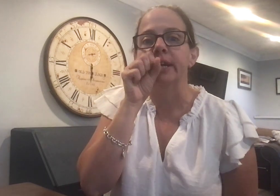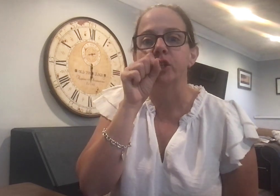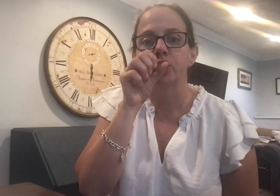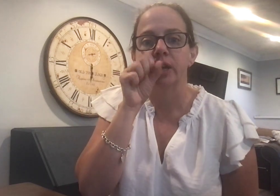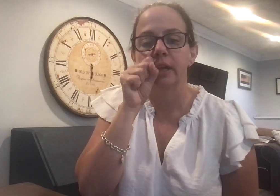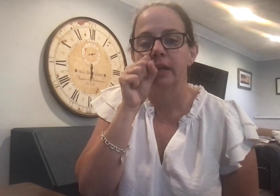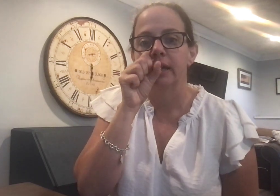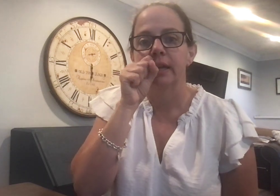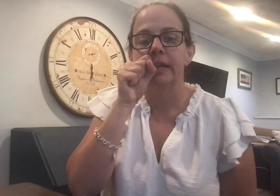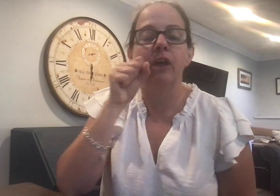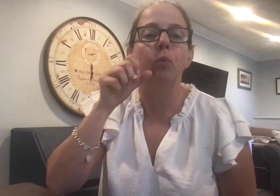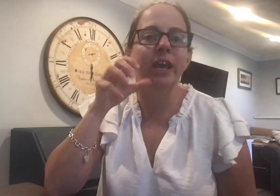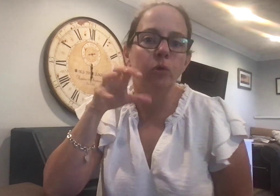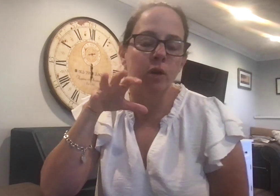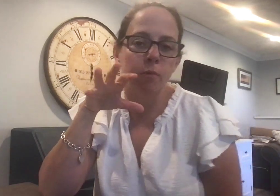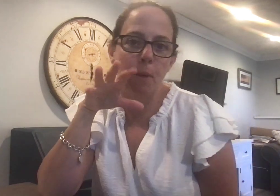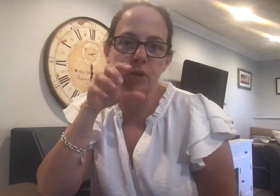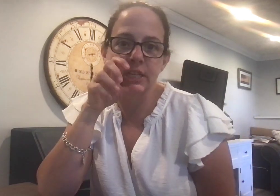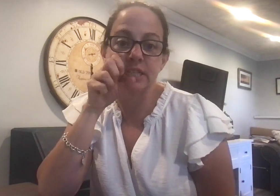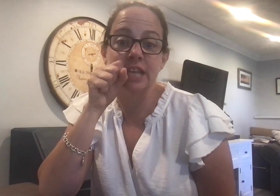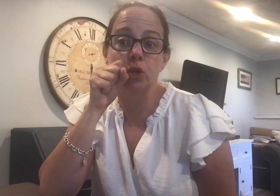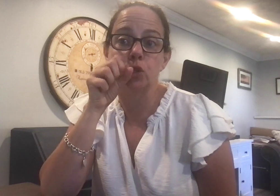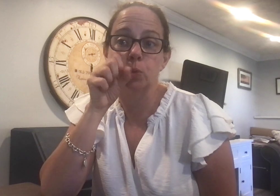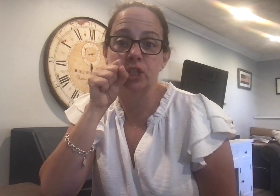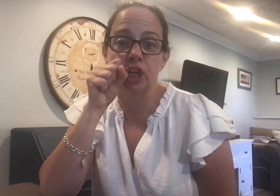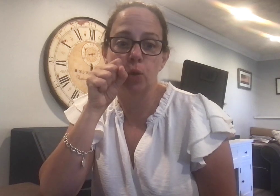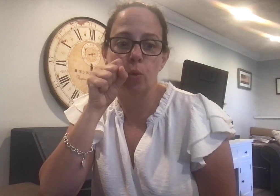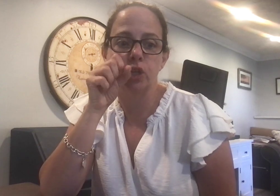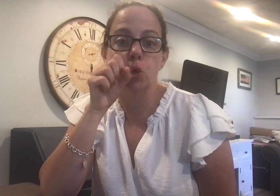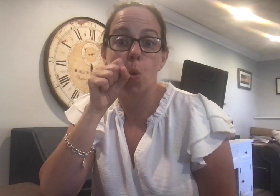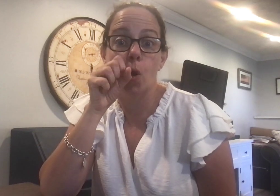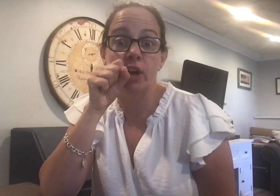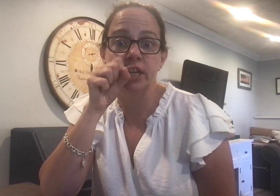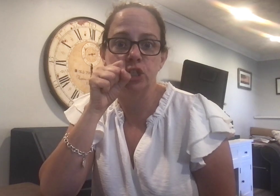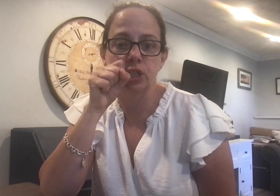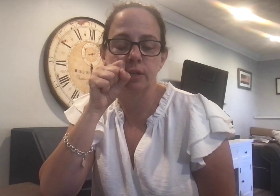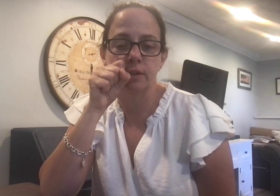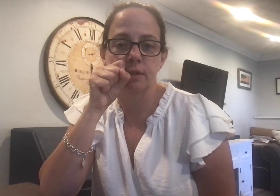Orange. Now, the way you can remember this is like you're squishing an orange. Orange.